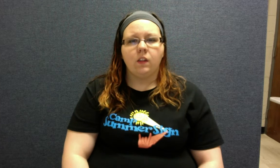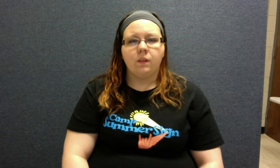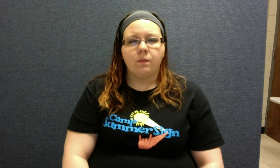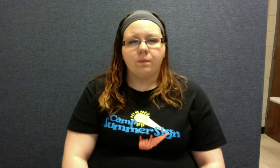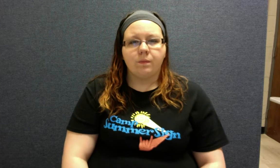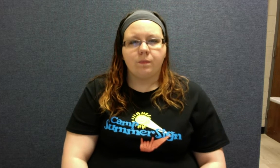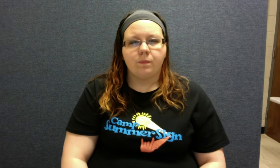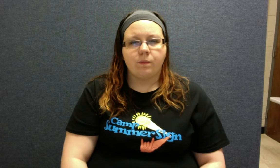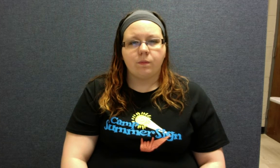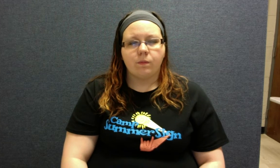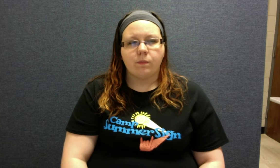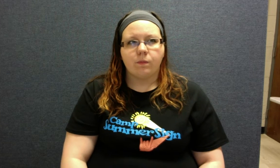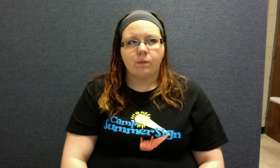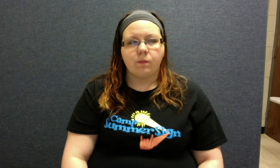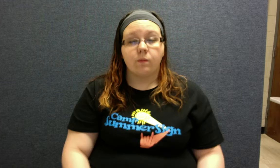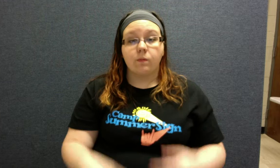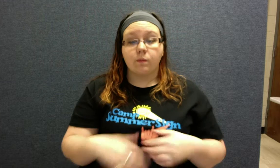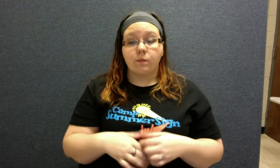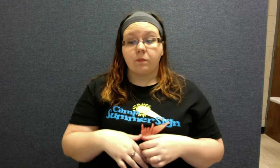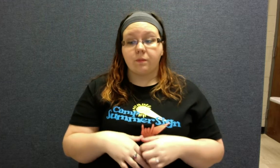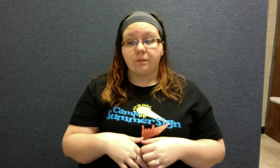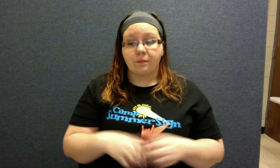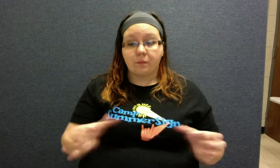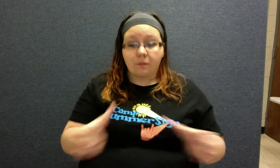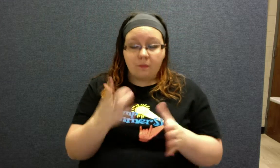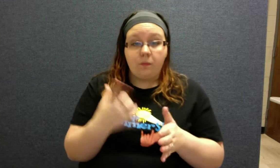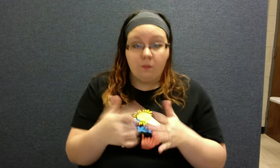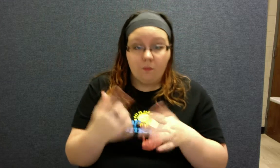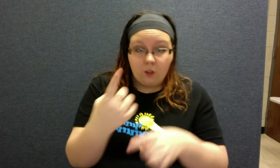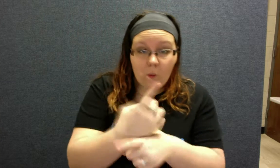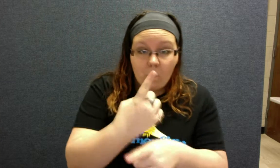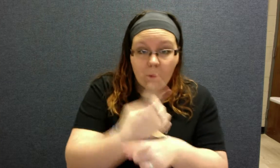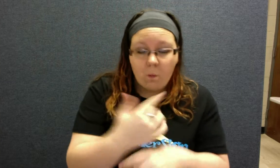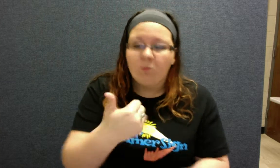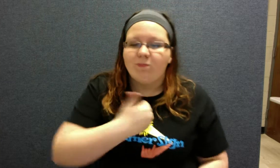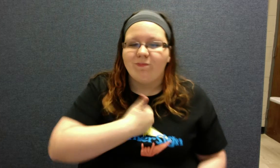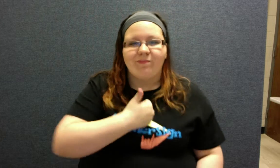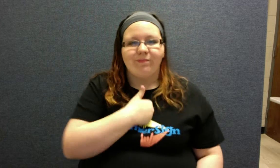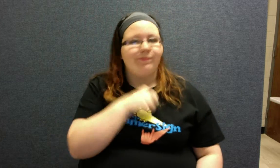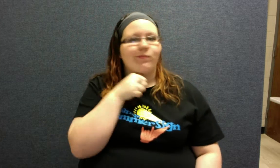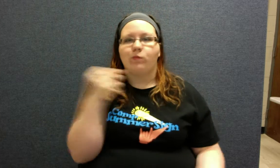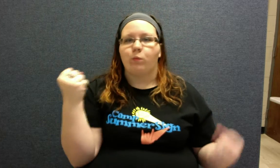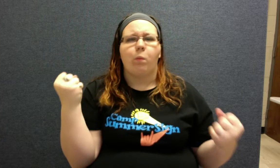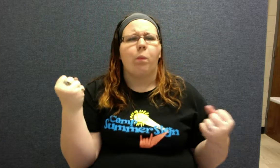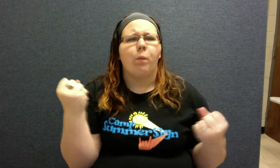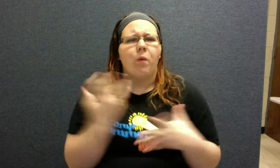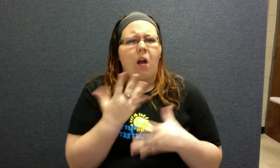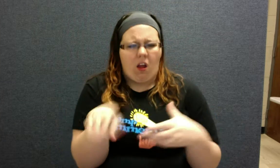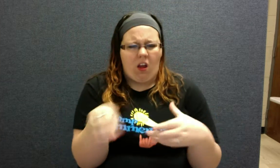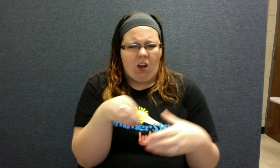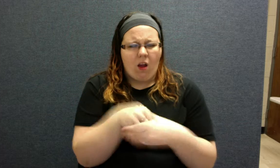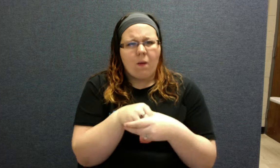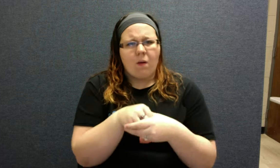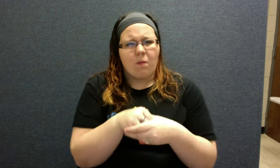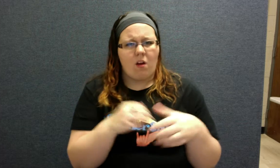case, doing what was right was really just being myself and not being afraid to be a part of an organization which initially wouldn't accept me, because it would